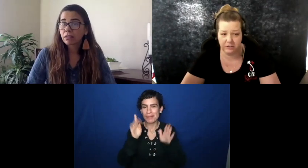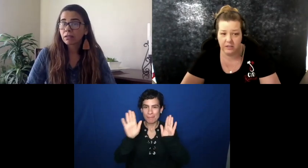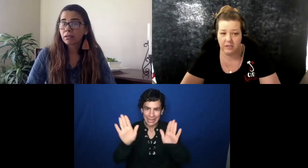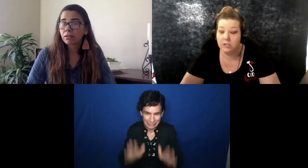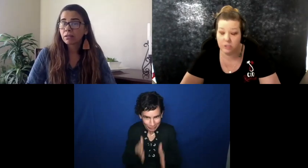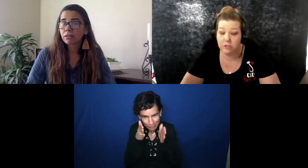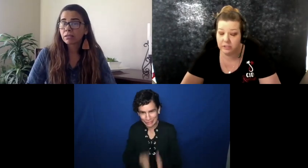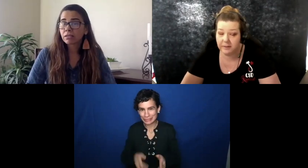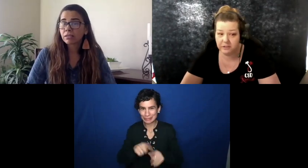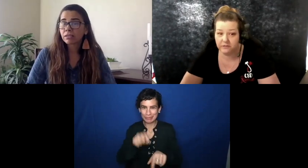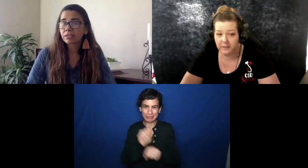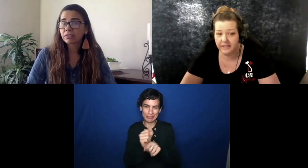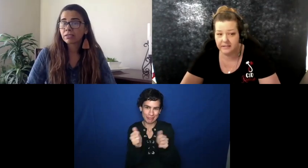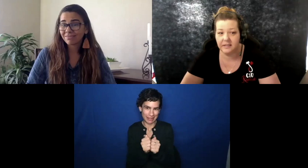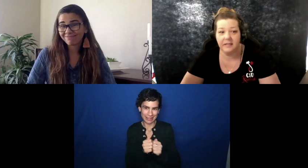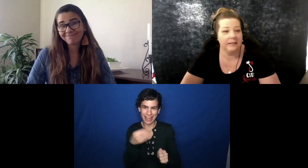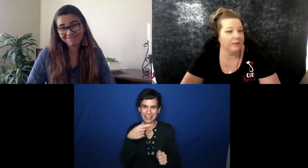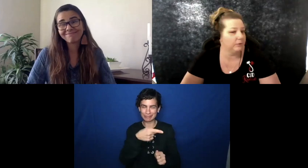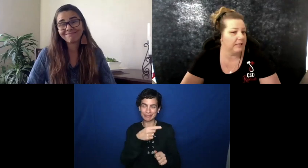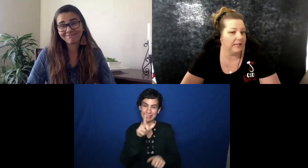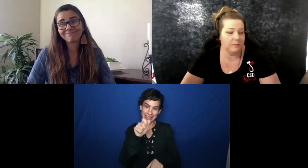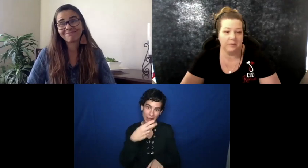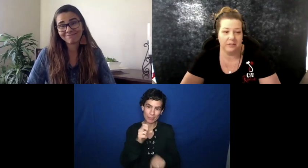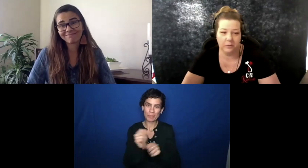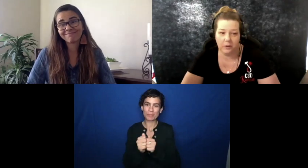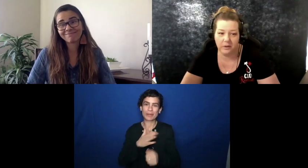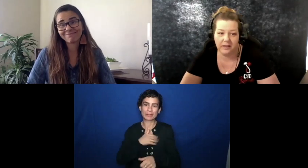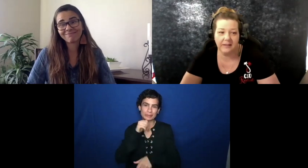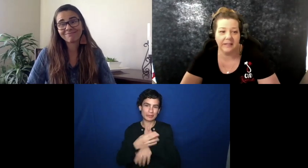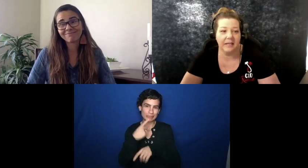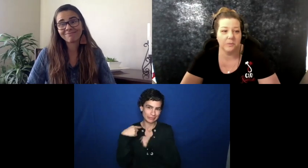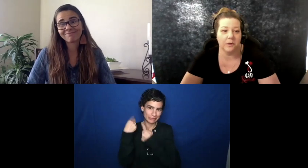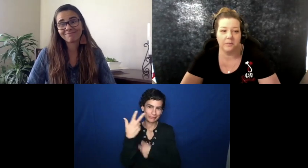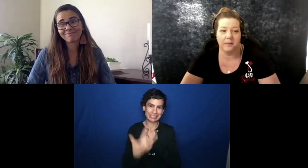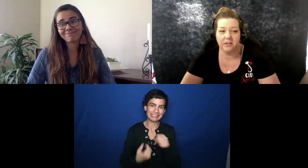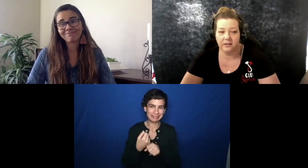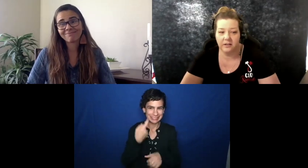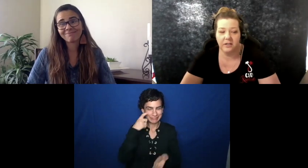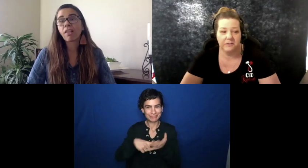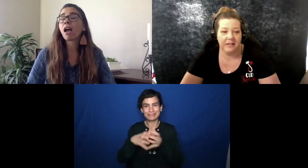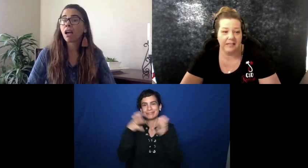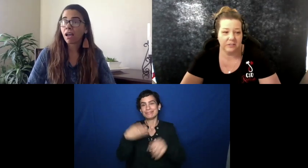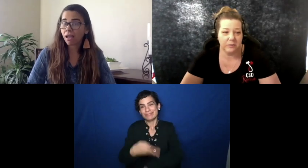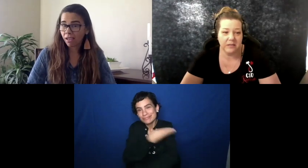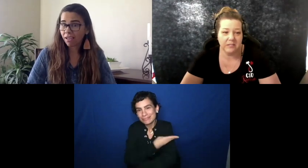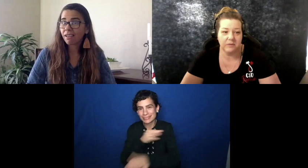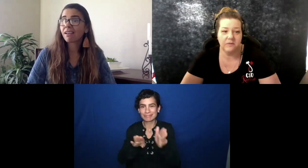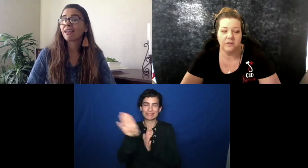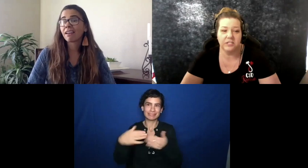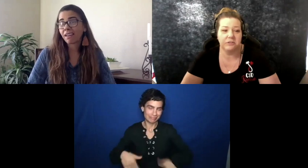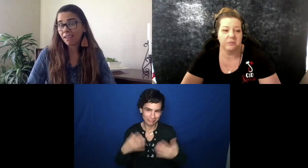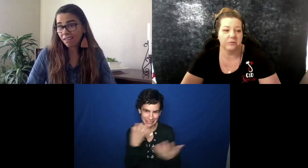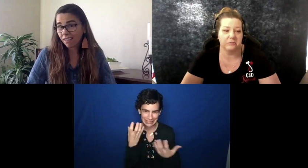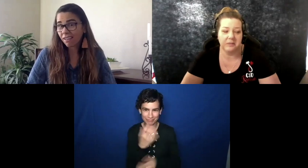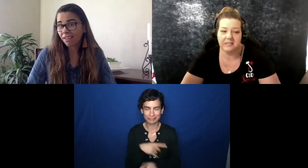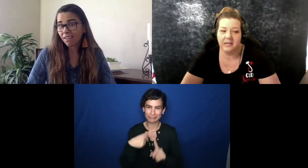beneficial for my kids. Leah really has been a pleasure to work with, and Leah has worked with my daughter for the last 3 years, and we've noticed a